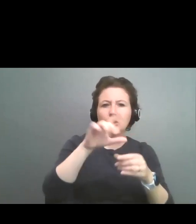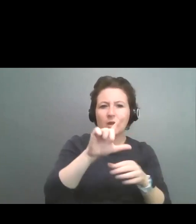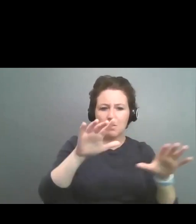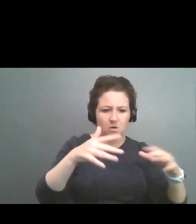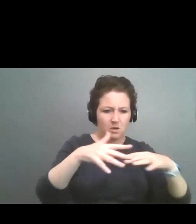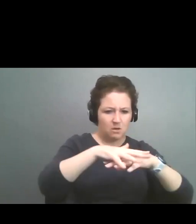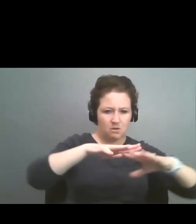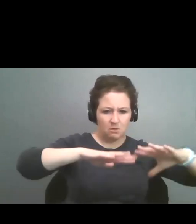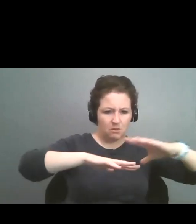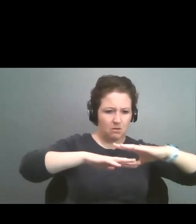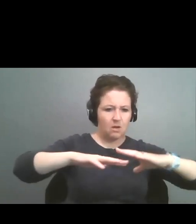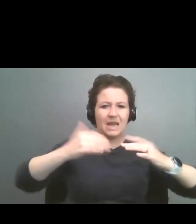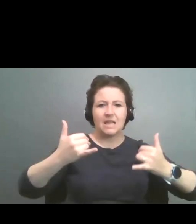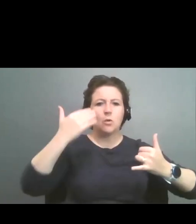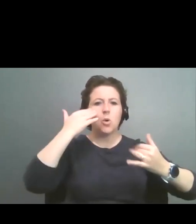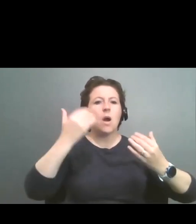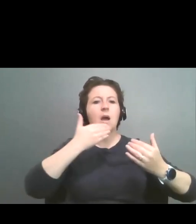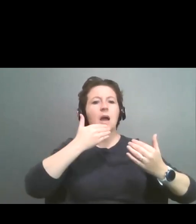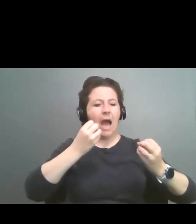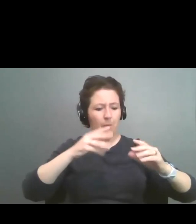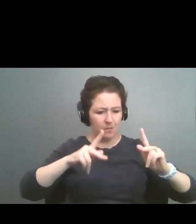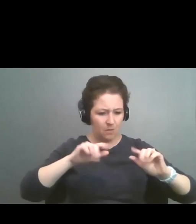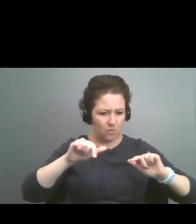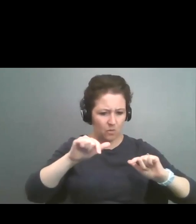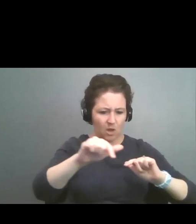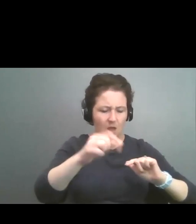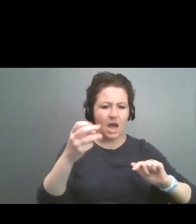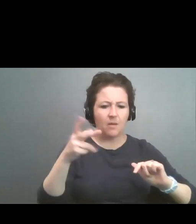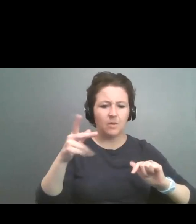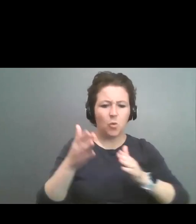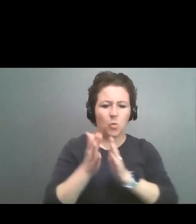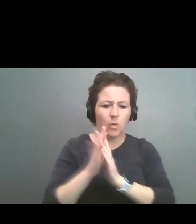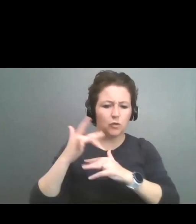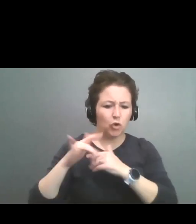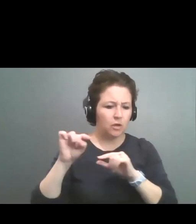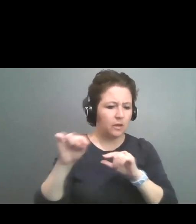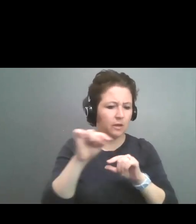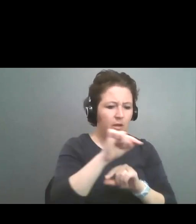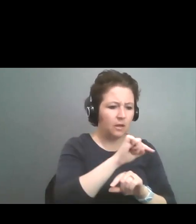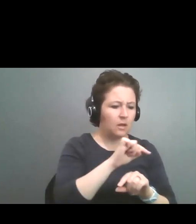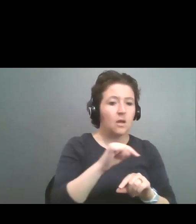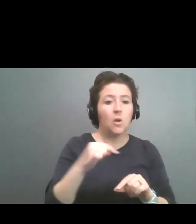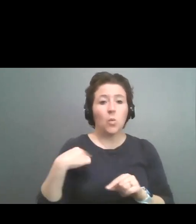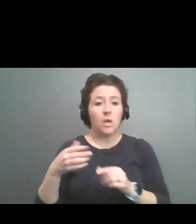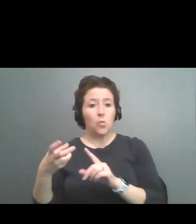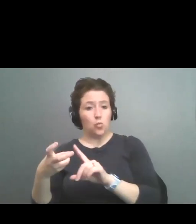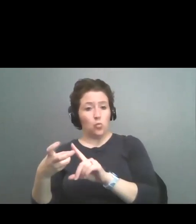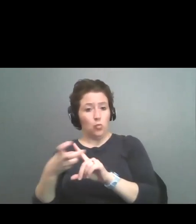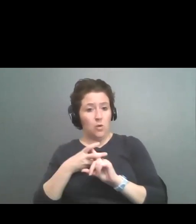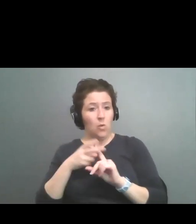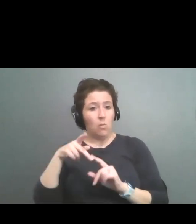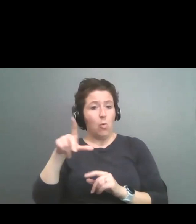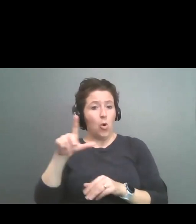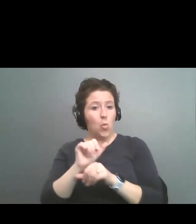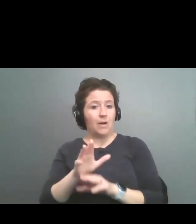better staff each location. As we are recruiting our poll workers, we're not necessarily placing them yet, just